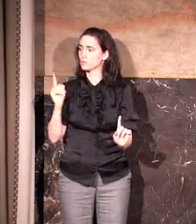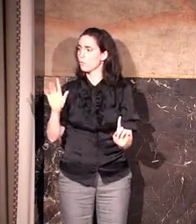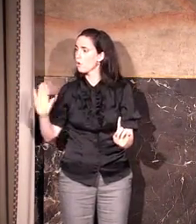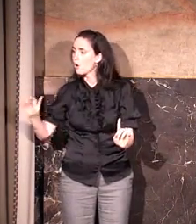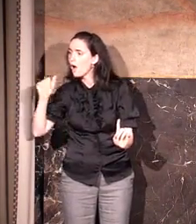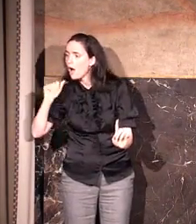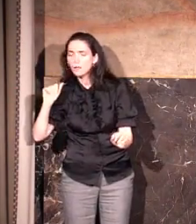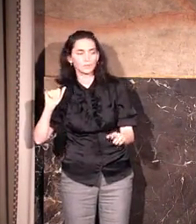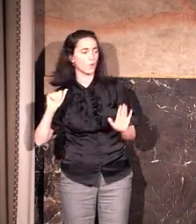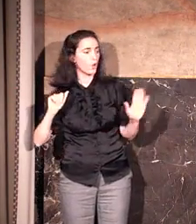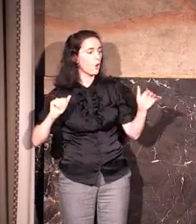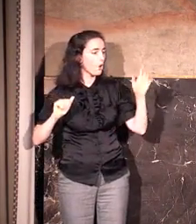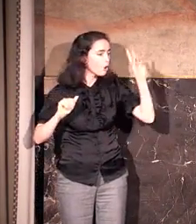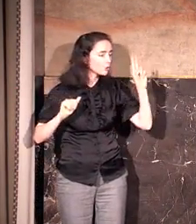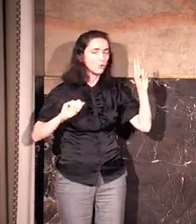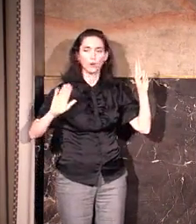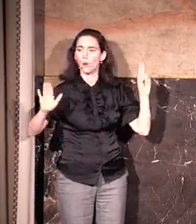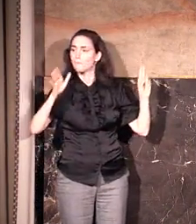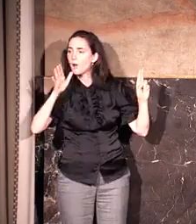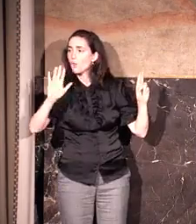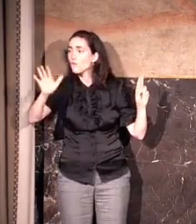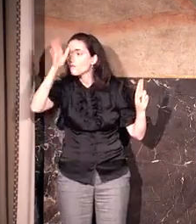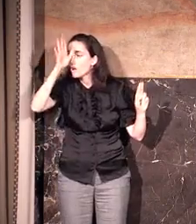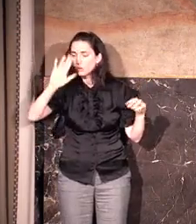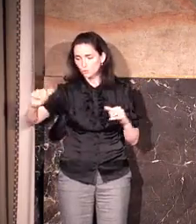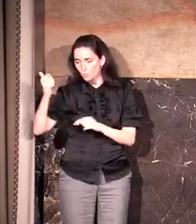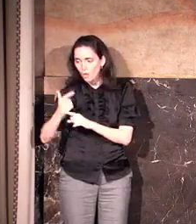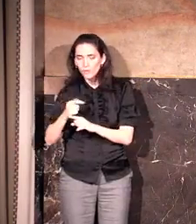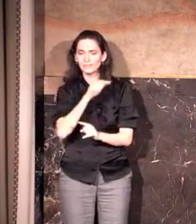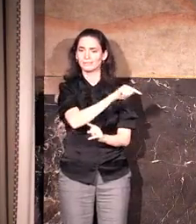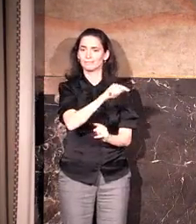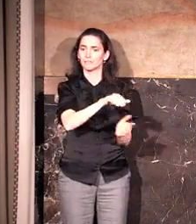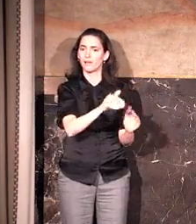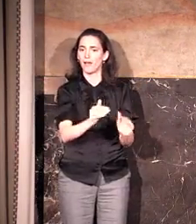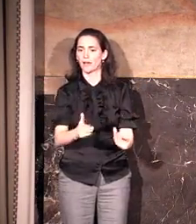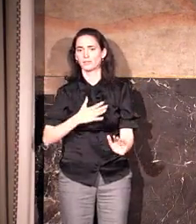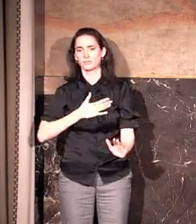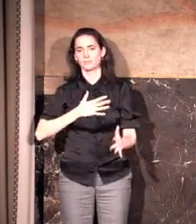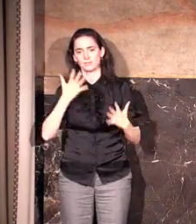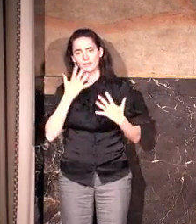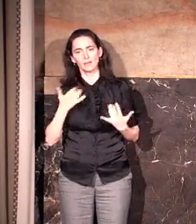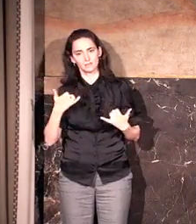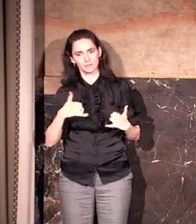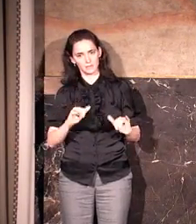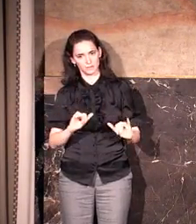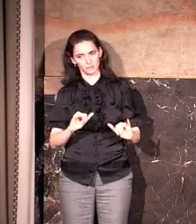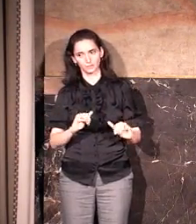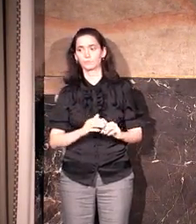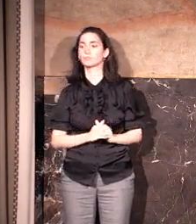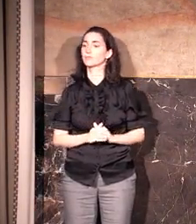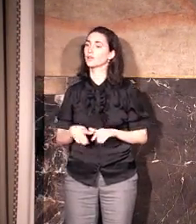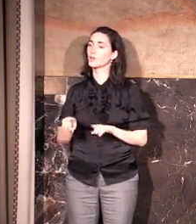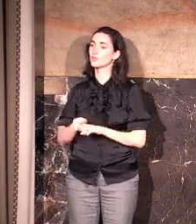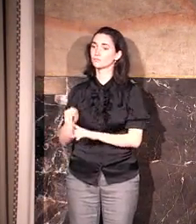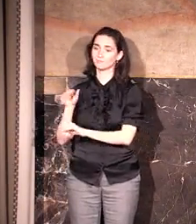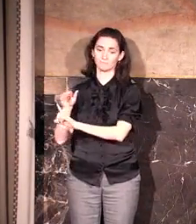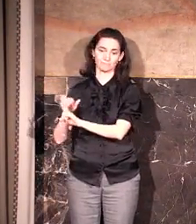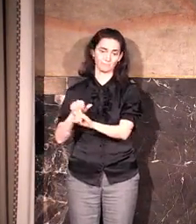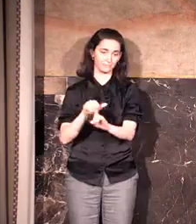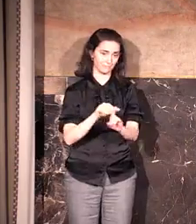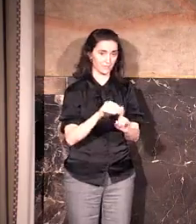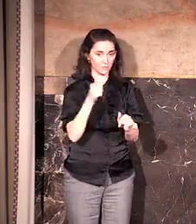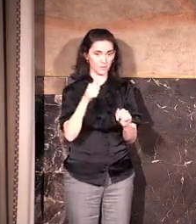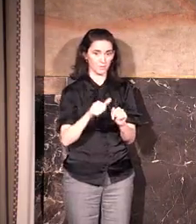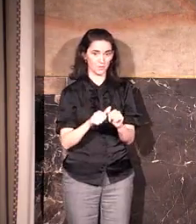uncle, mother, father, brother, sister. And just to remind everyone that there is a risk